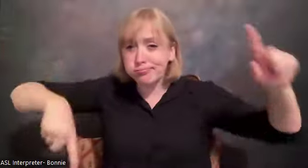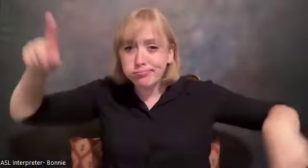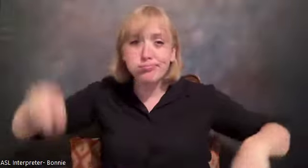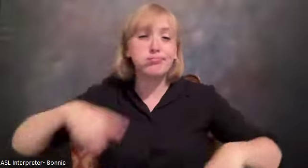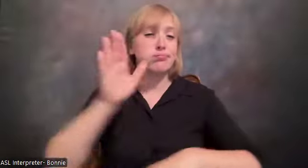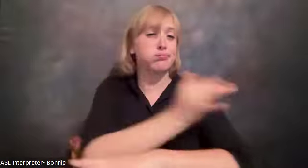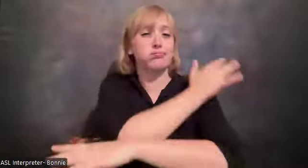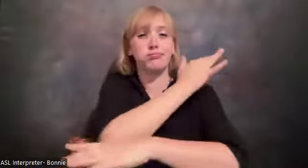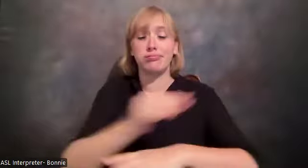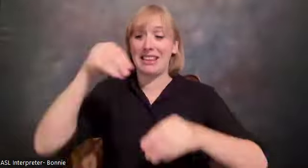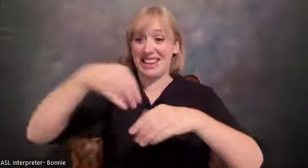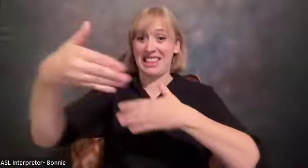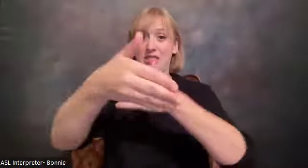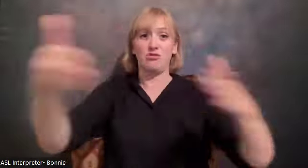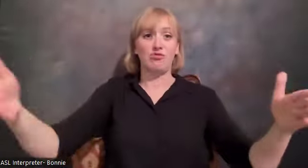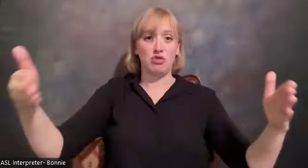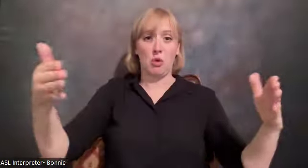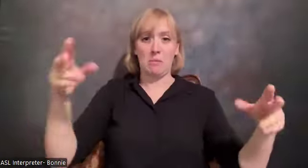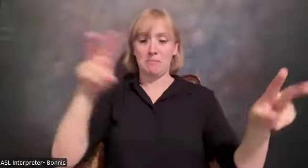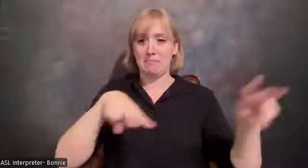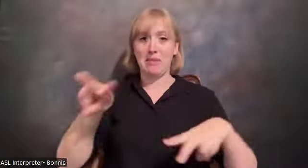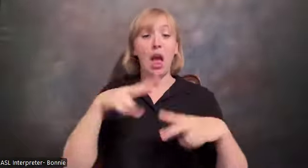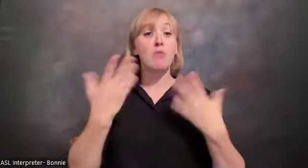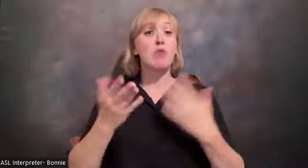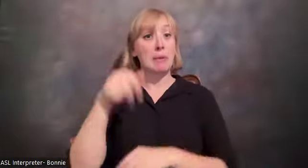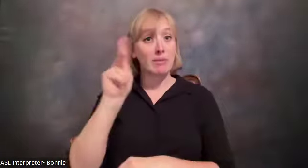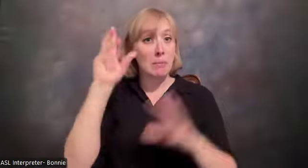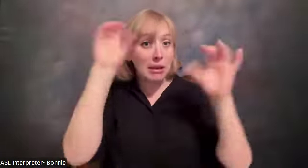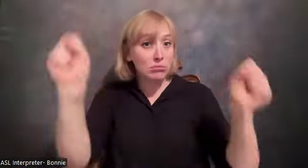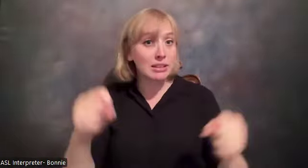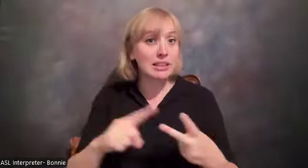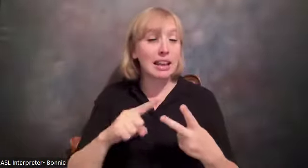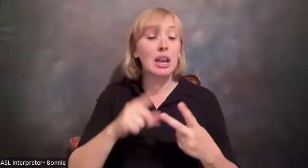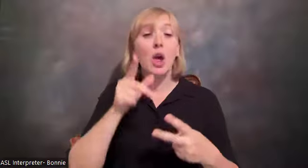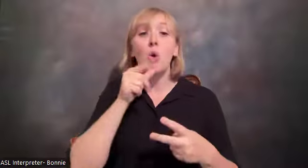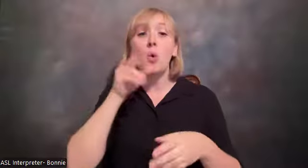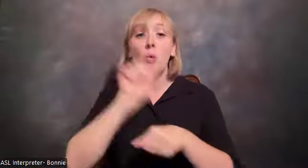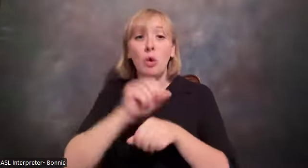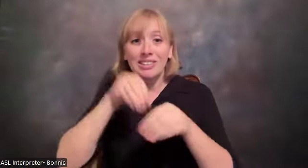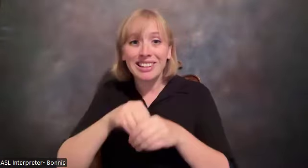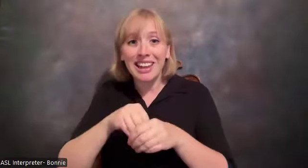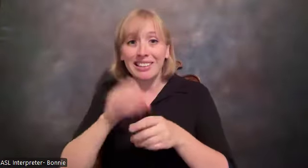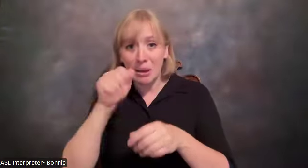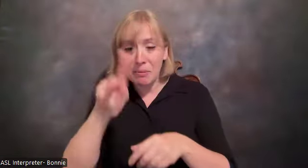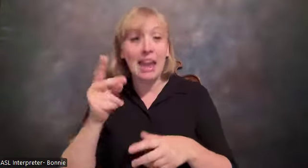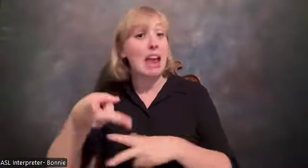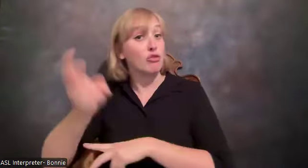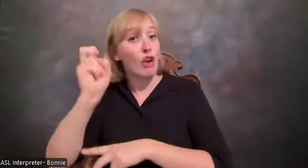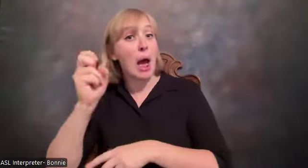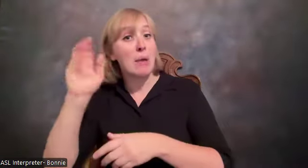AA that right here in this room tonight, we probably have a bank president, a bank teller, and a bank robber, all right